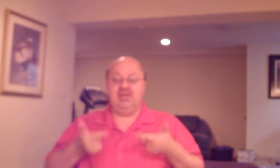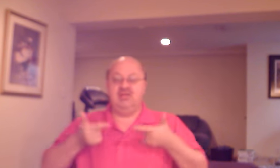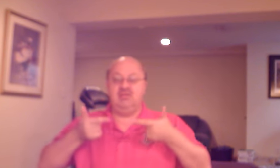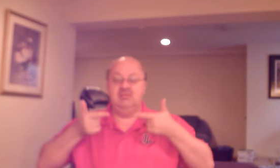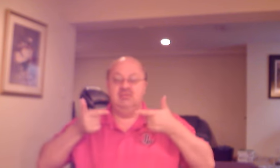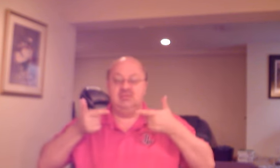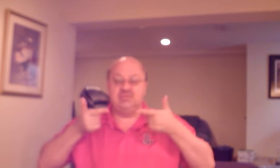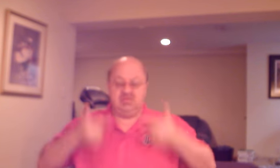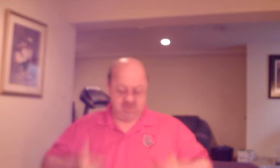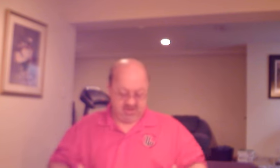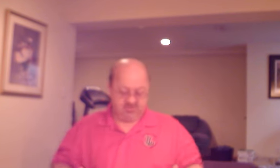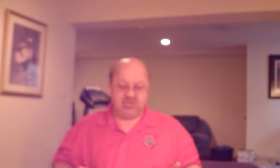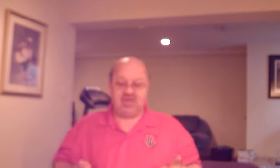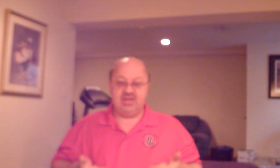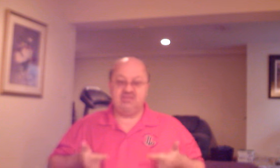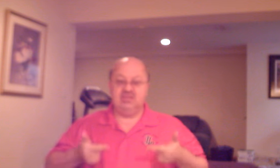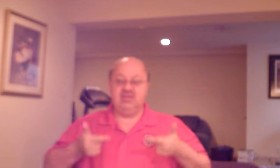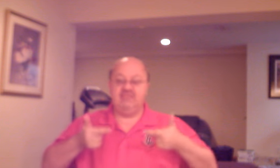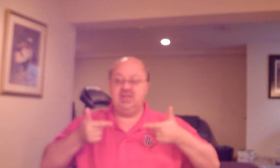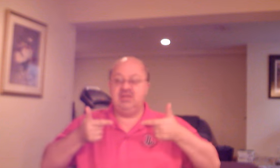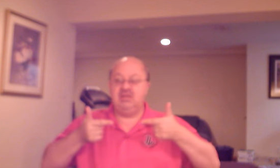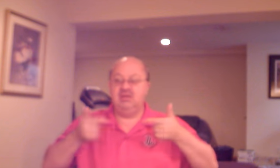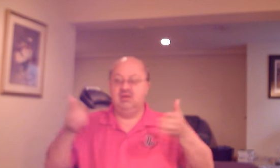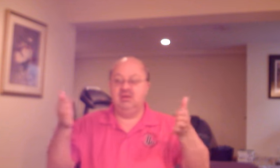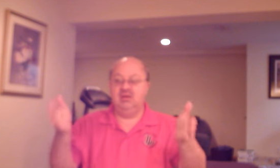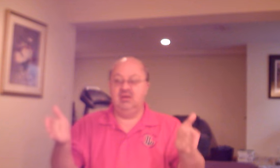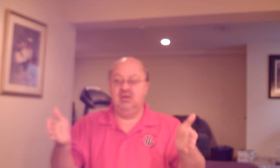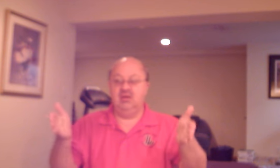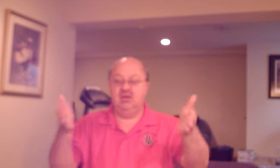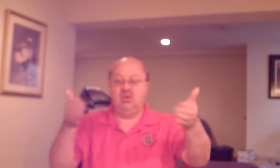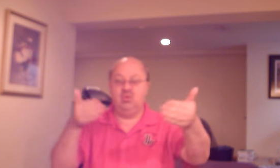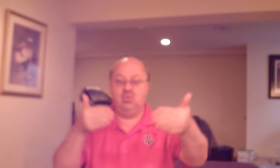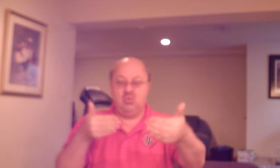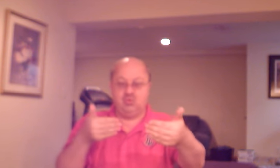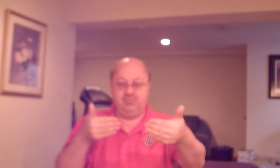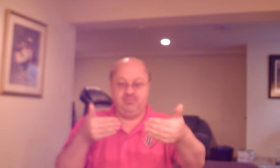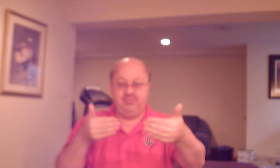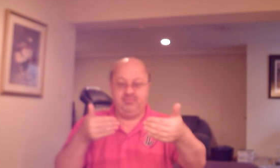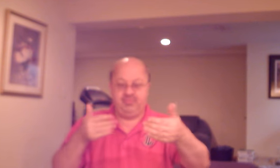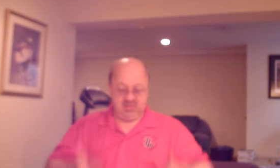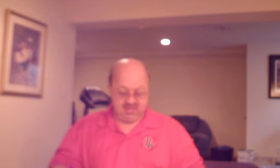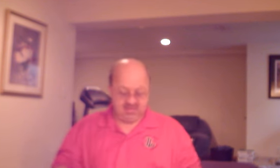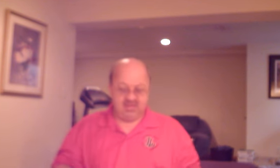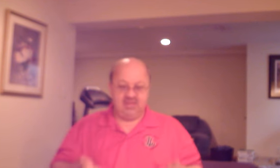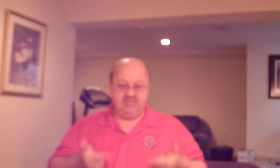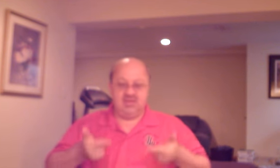Living. Just come right up your chest. Living room. Living